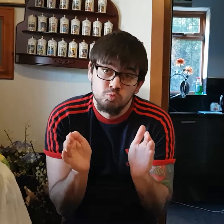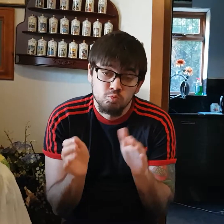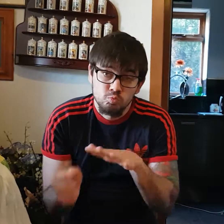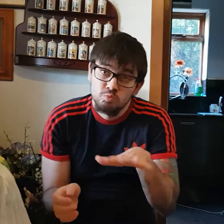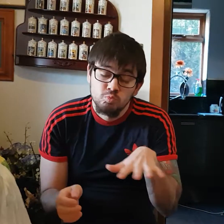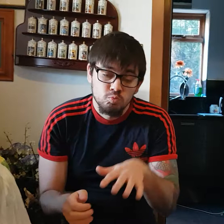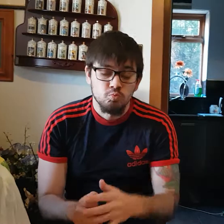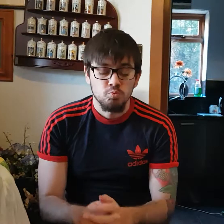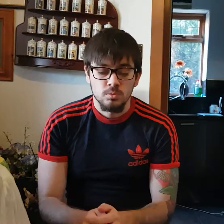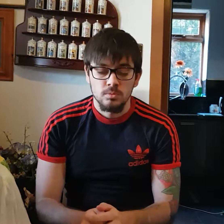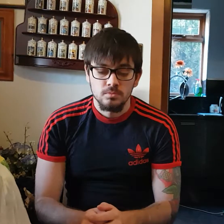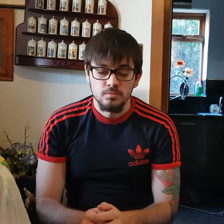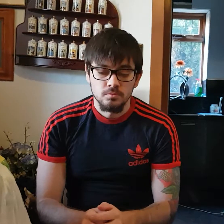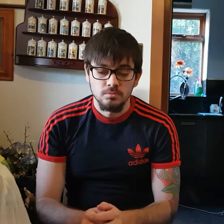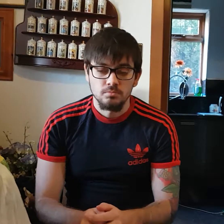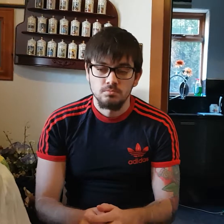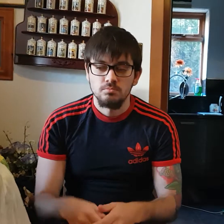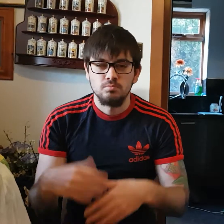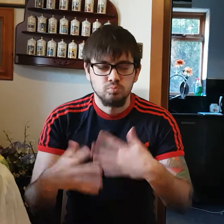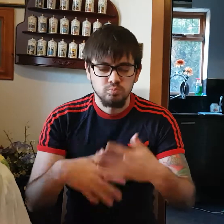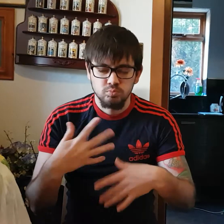There was a small deaf group there.